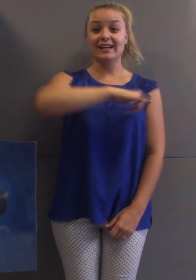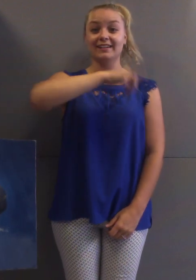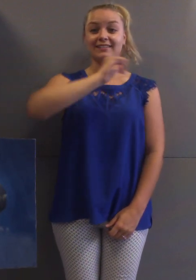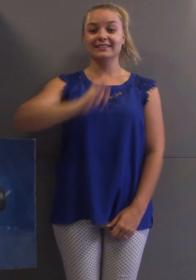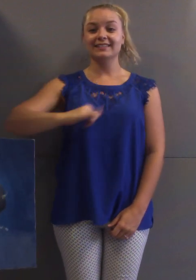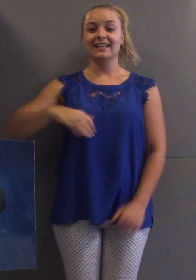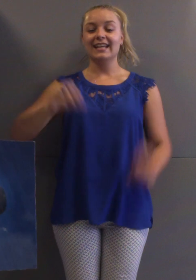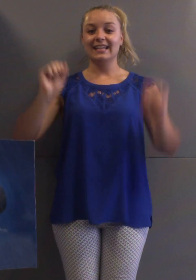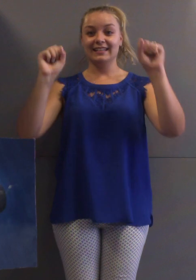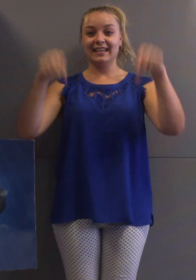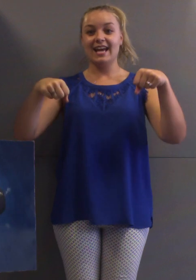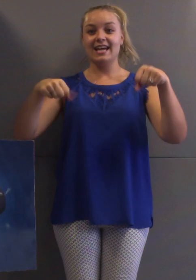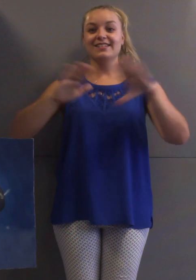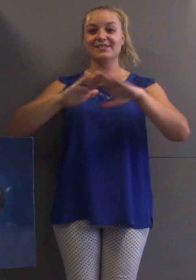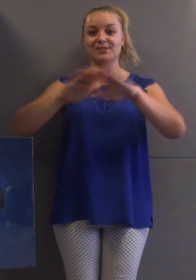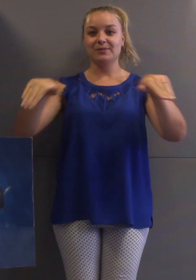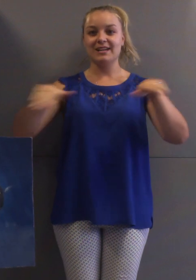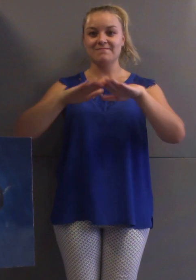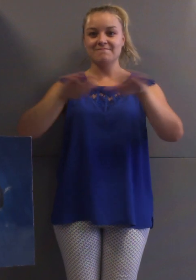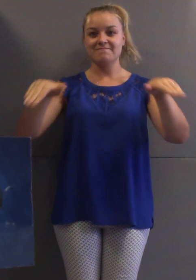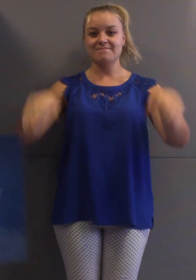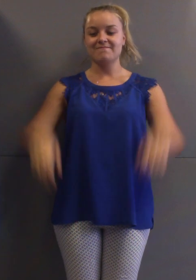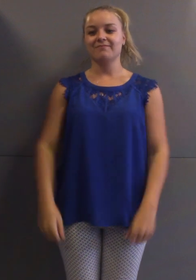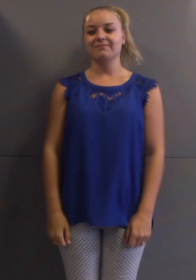Whales can swim.